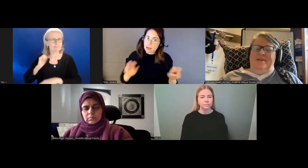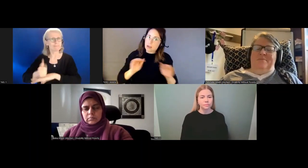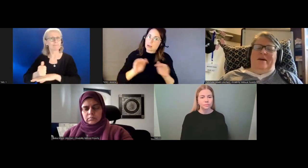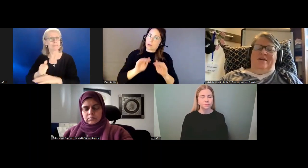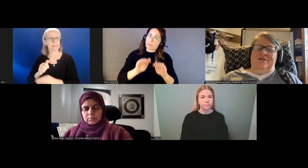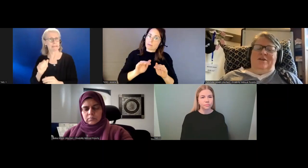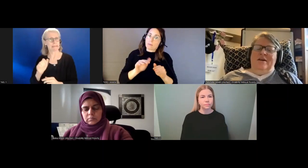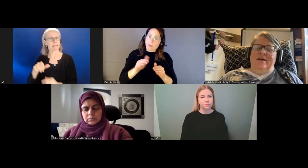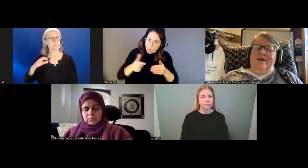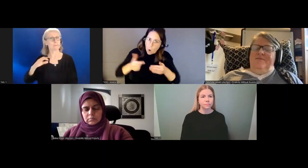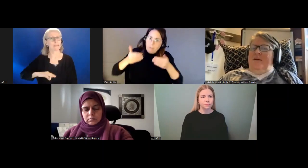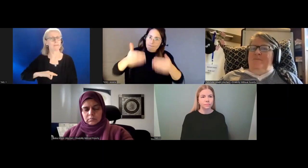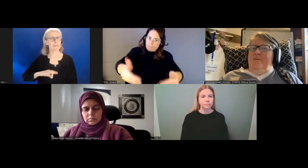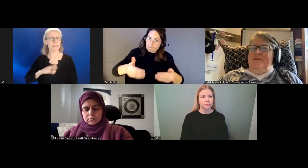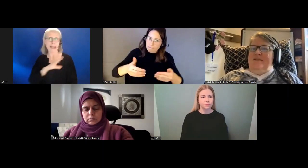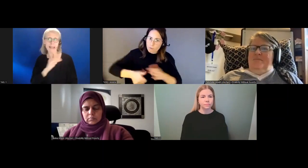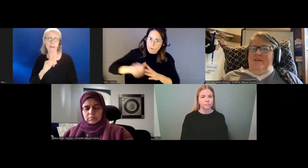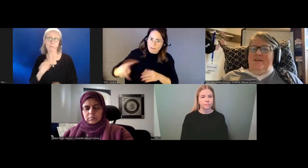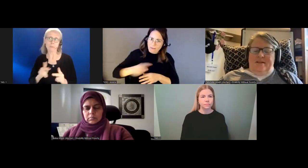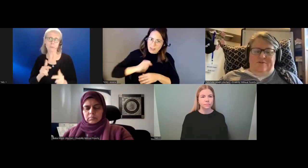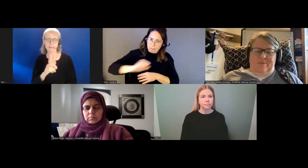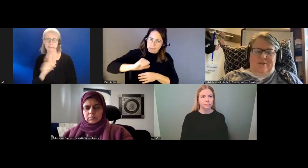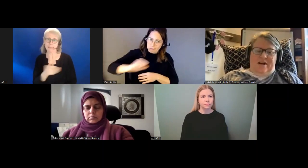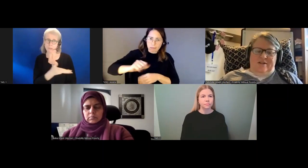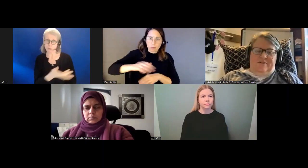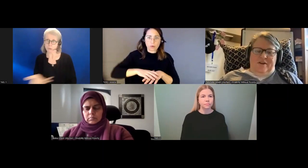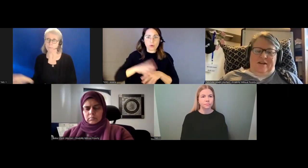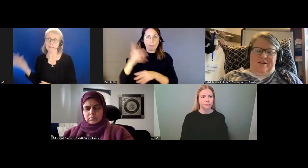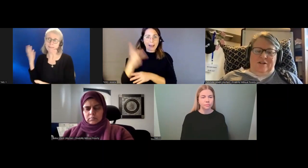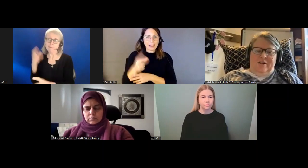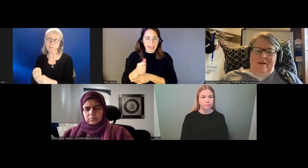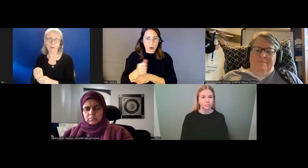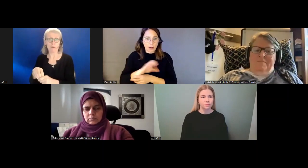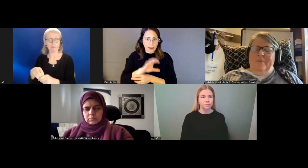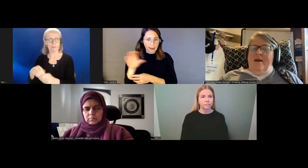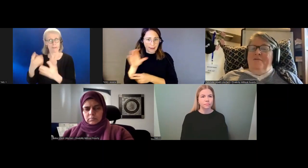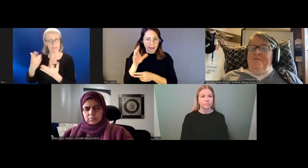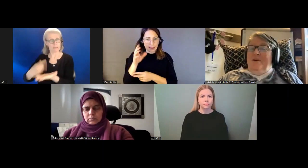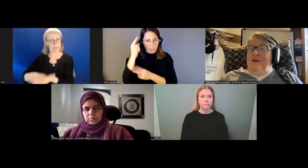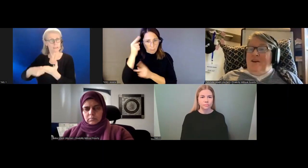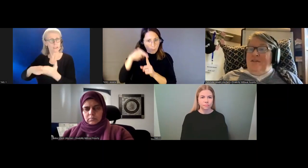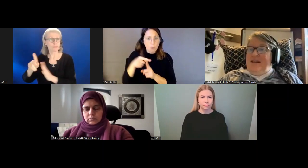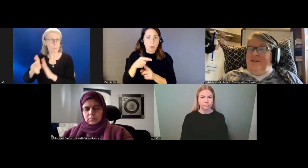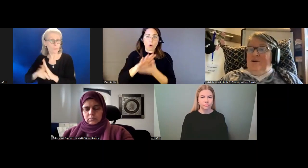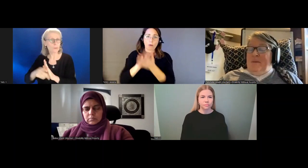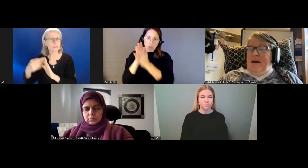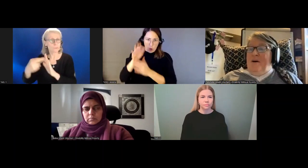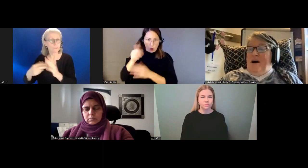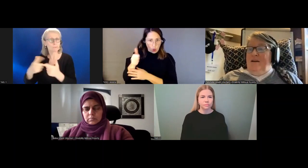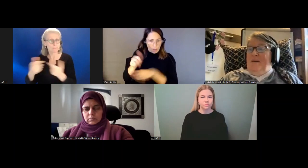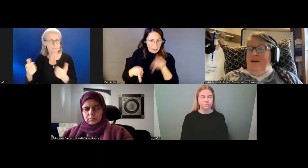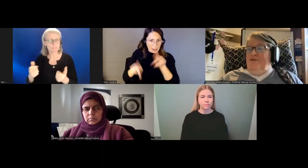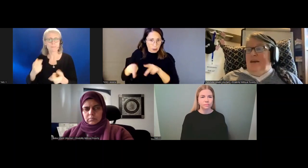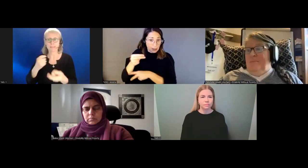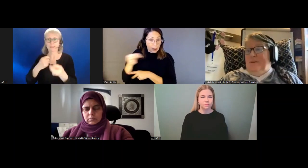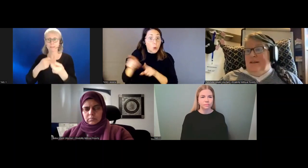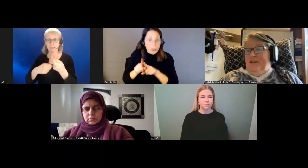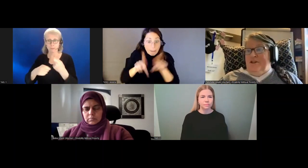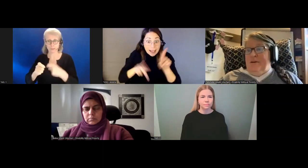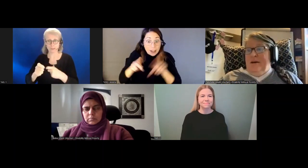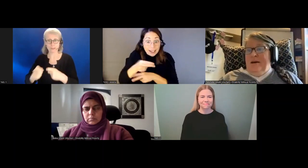authentic participation of people with disabilities from start to finish. We followed that up by a